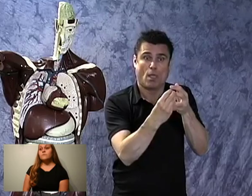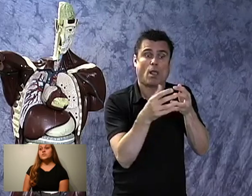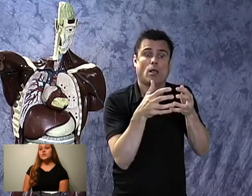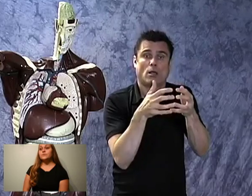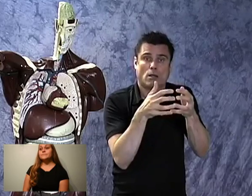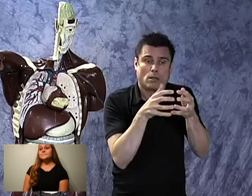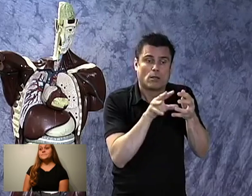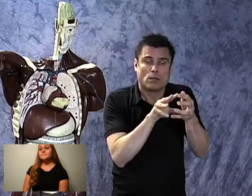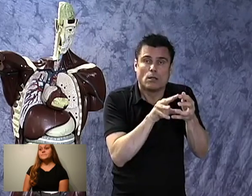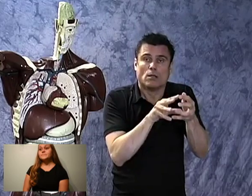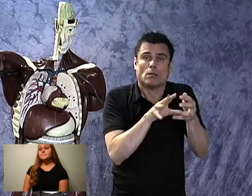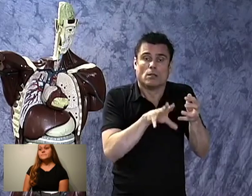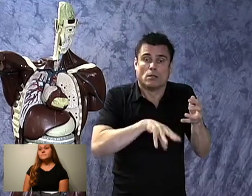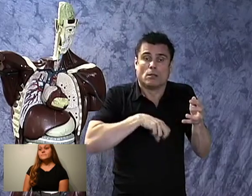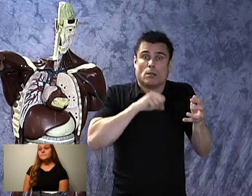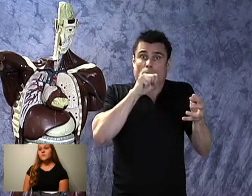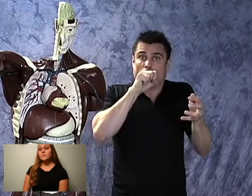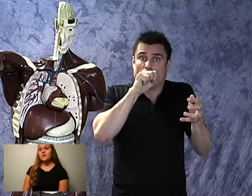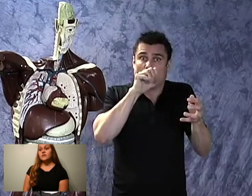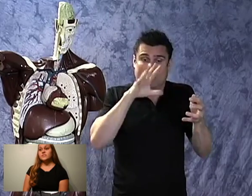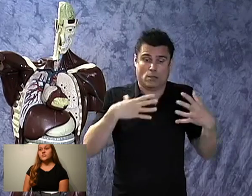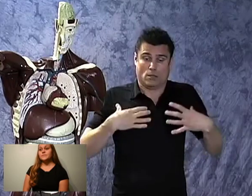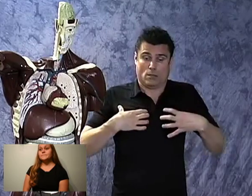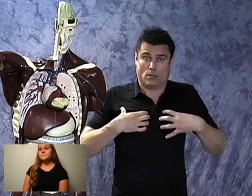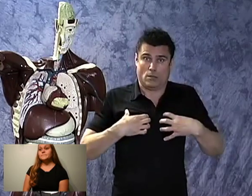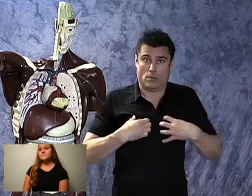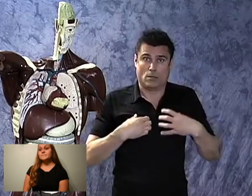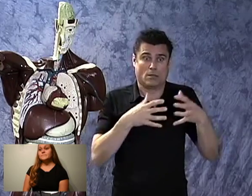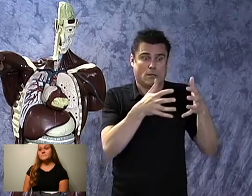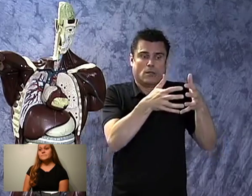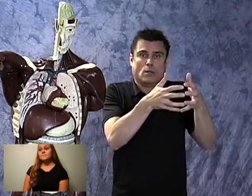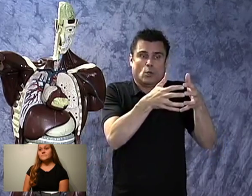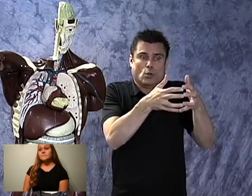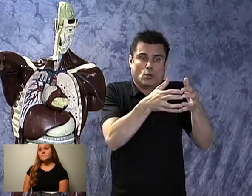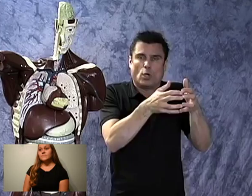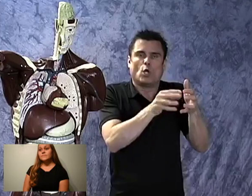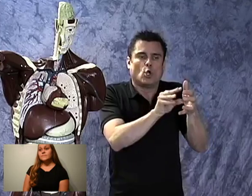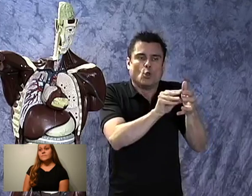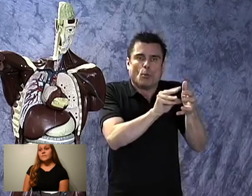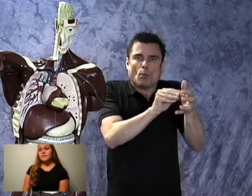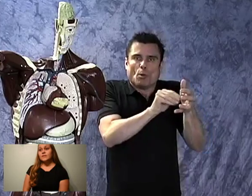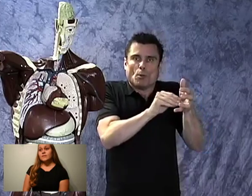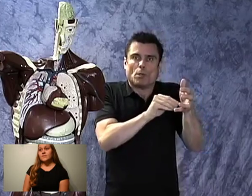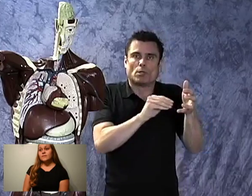with O2, with oxygen.